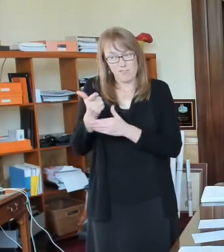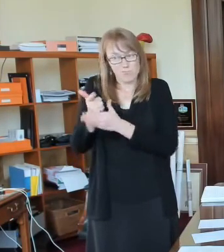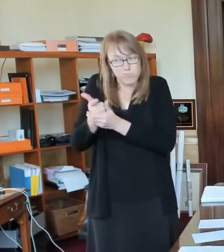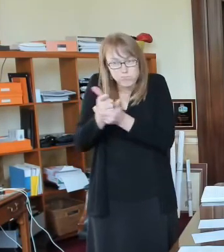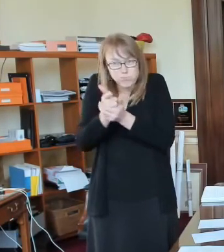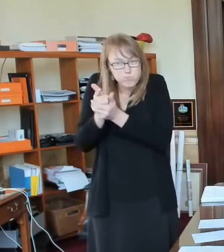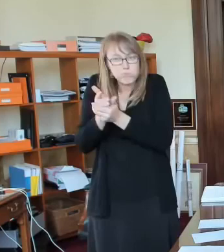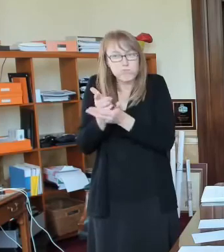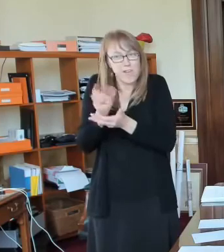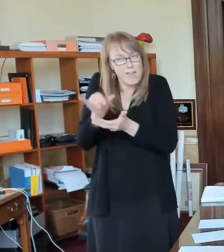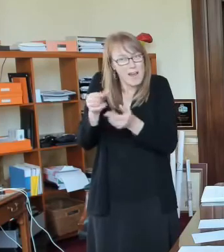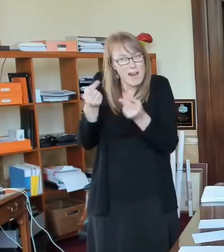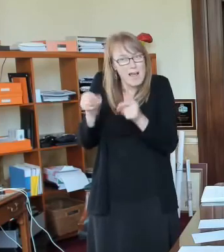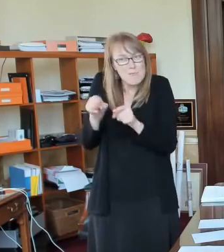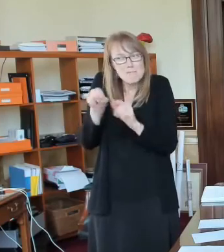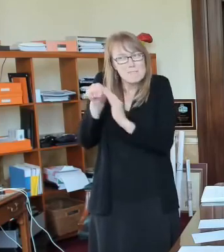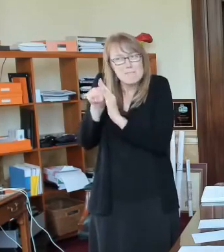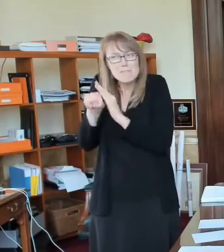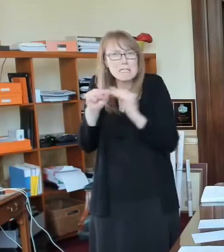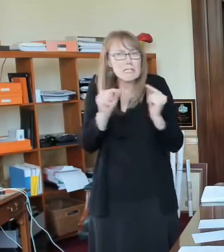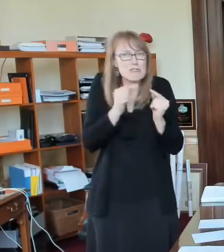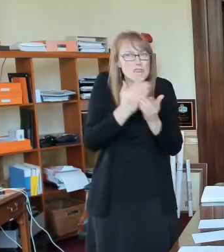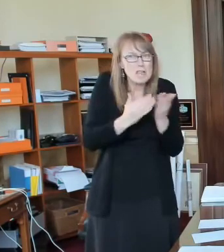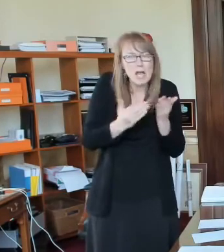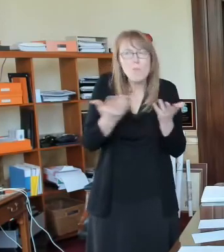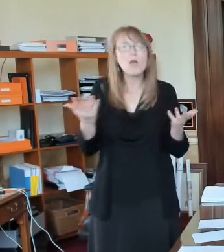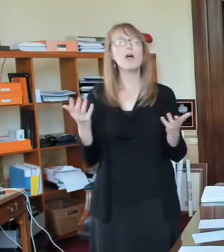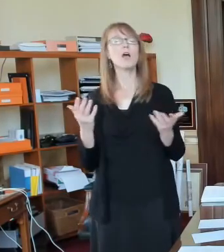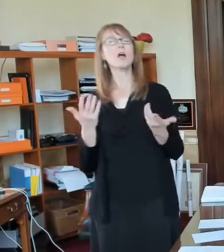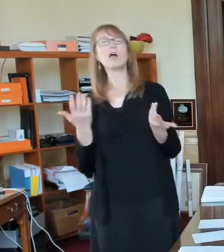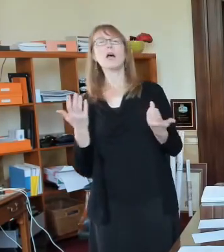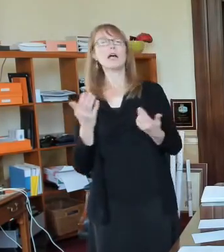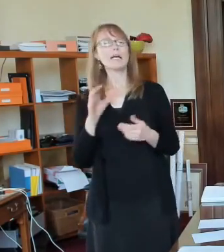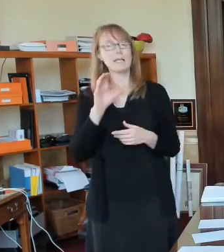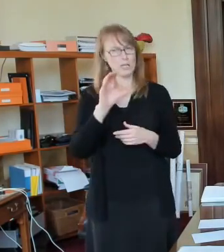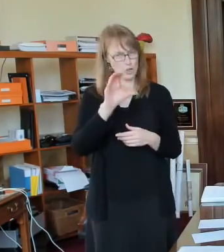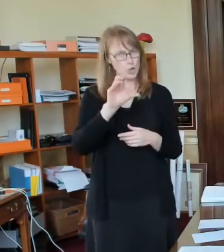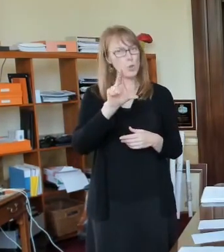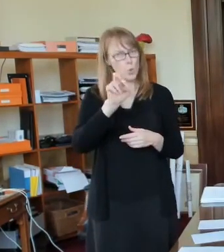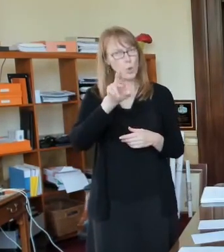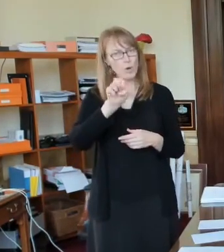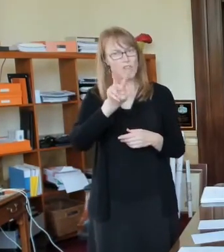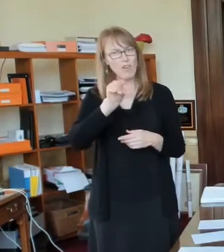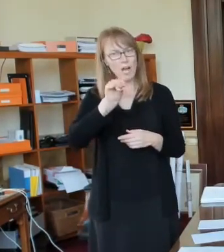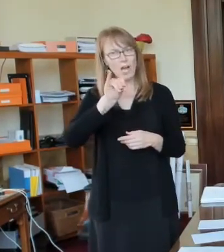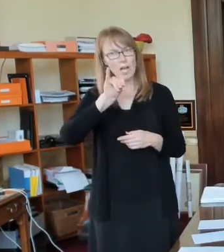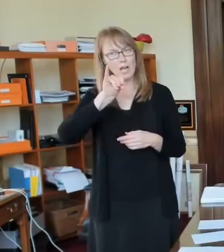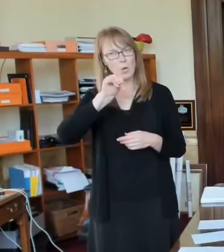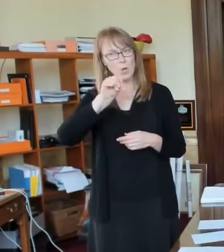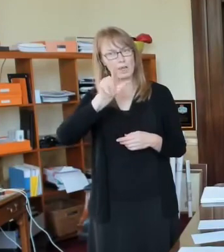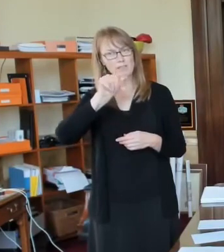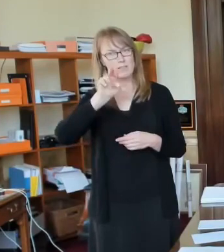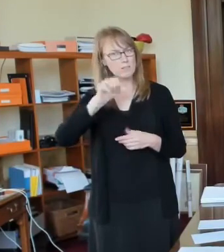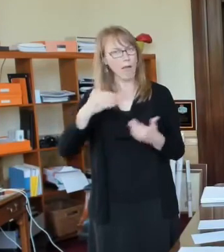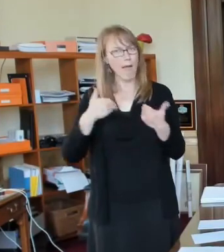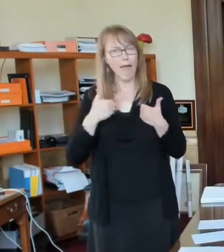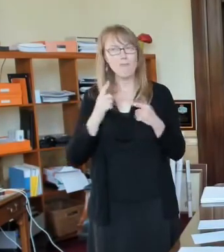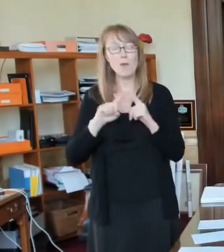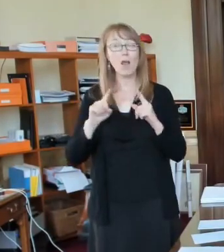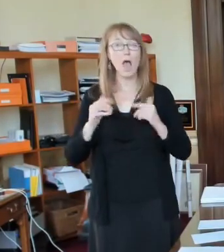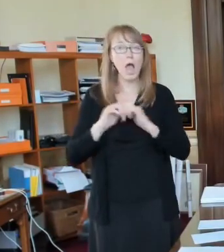anything citizens can do to assist? Well, Cure Violence is being implemented. We launched that in the